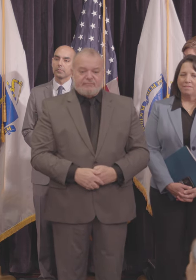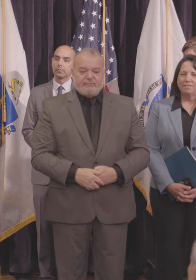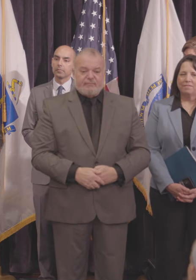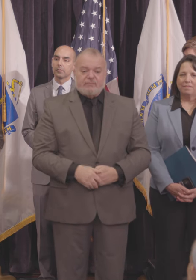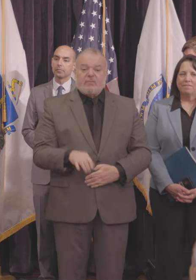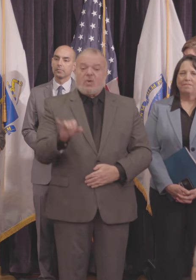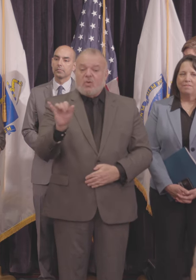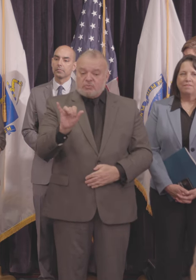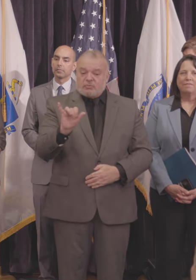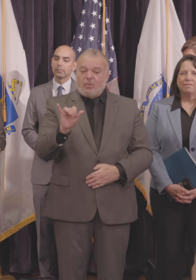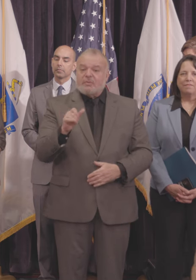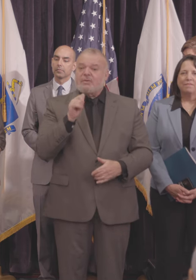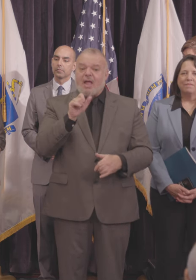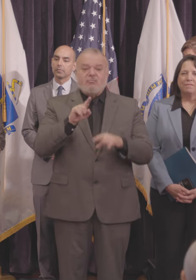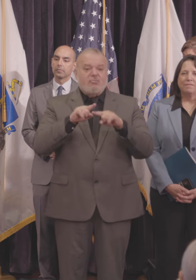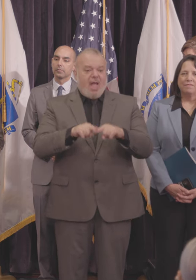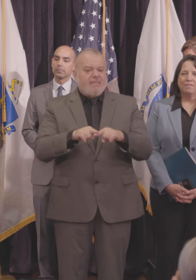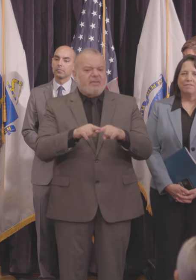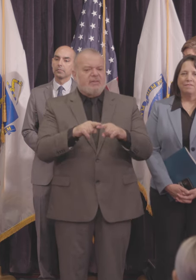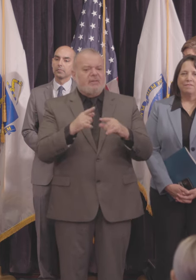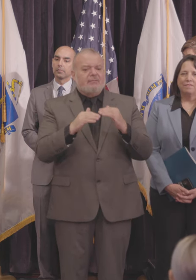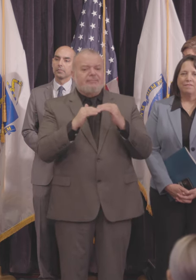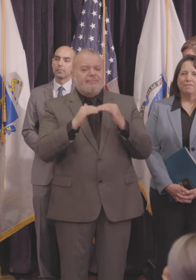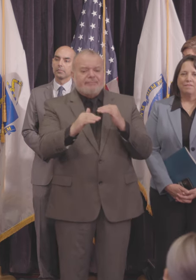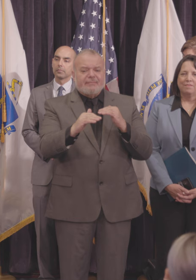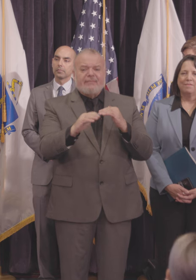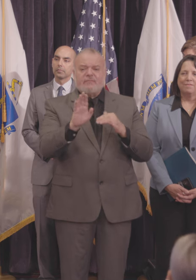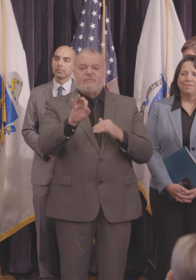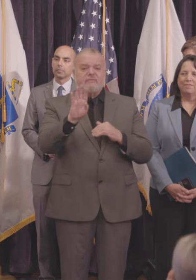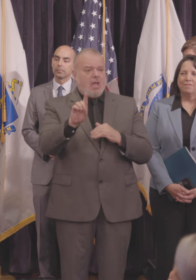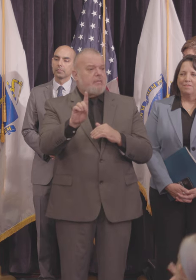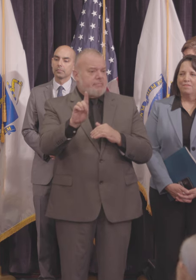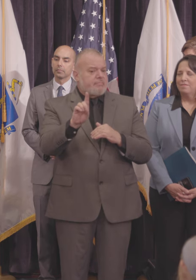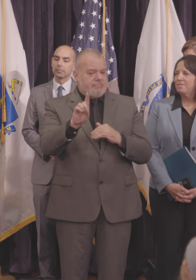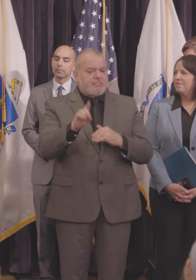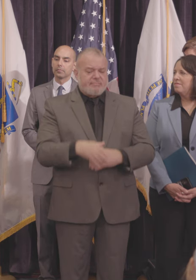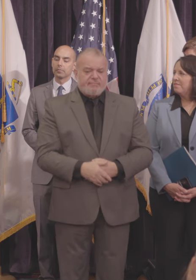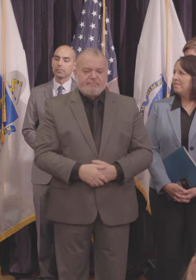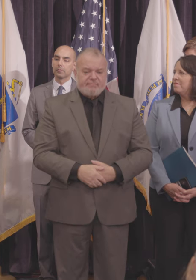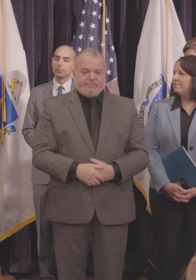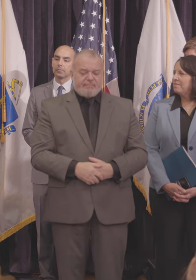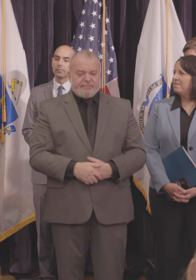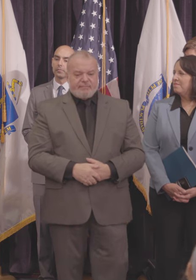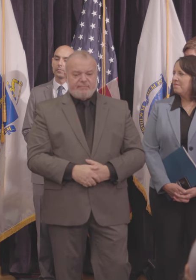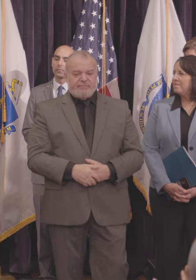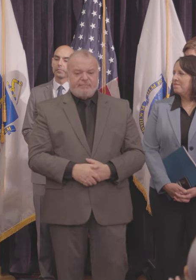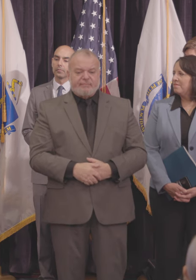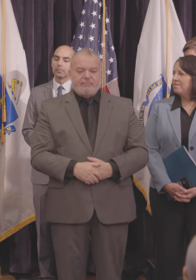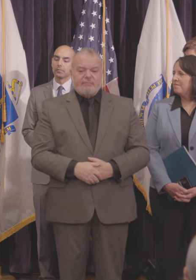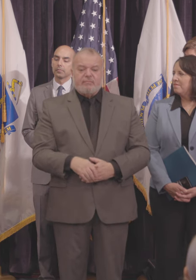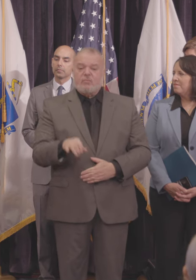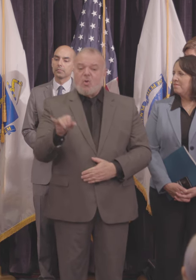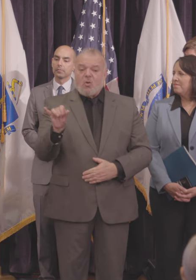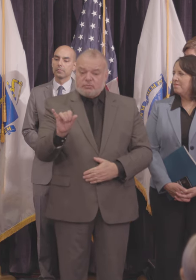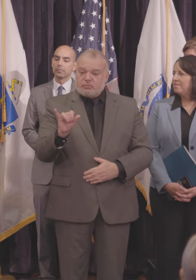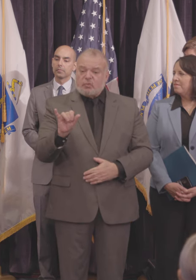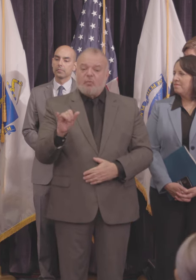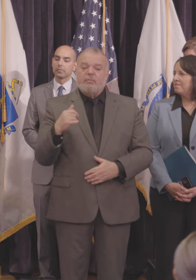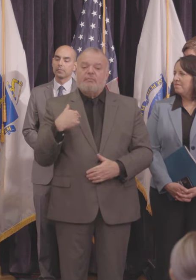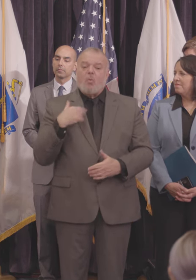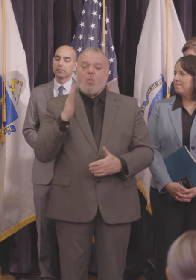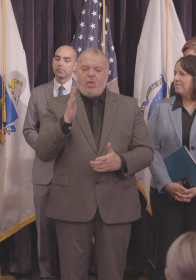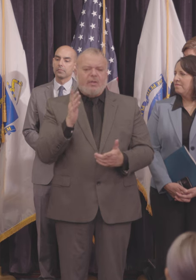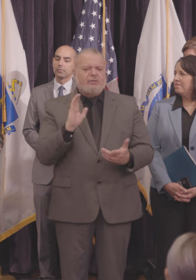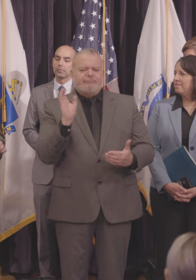is projected to grow the balance of the stabilization fund based on the proposal for you today. We also propose to generate new revenue growth through proposals such as